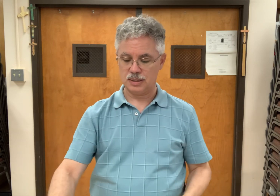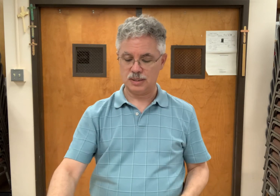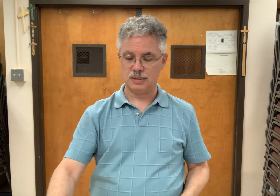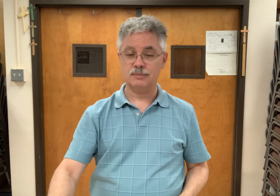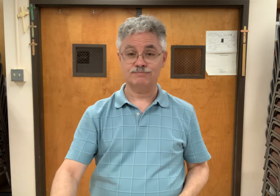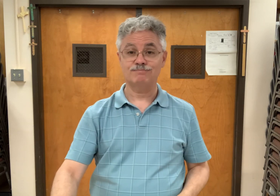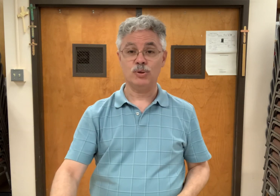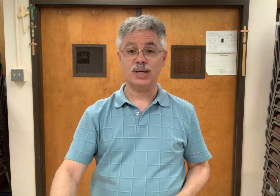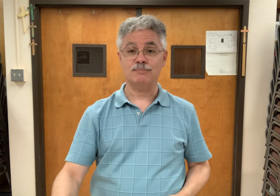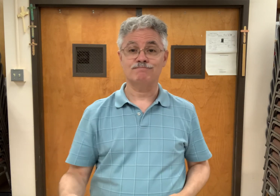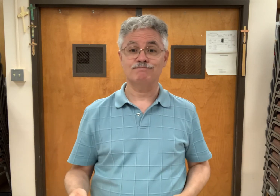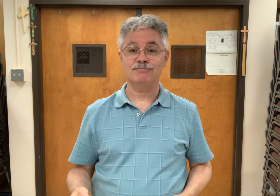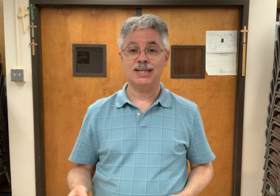Okay, thanks.